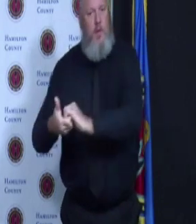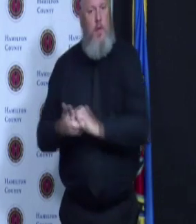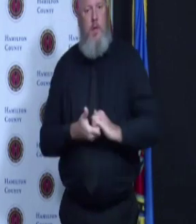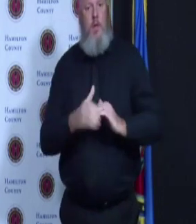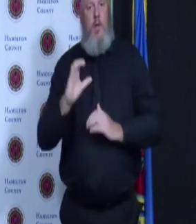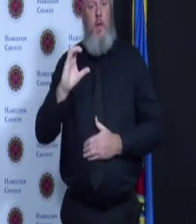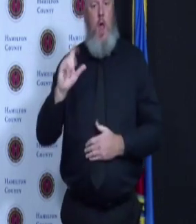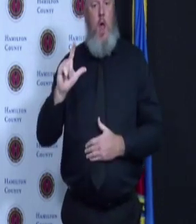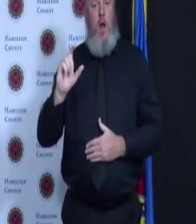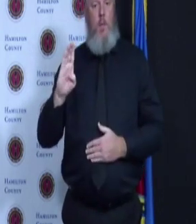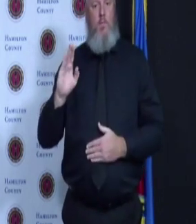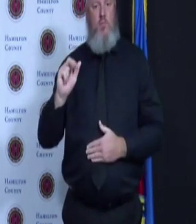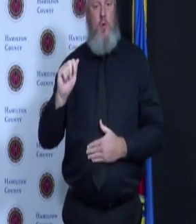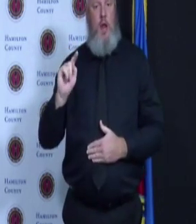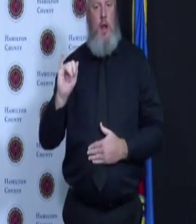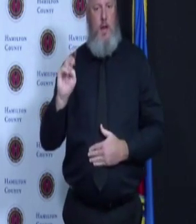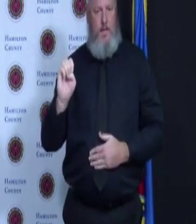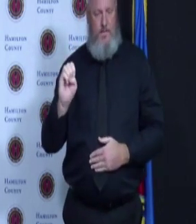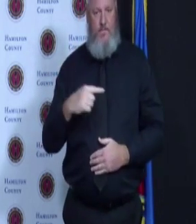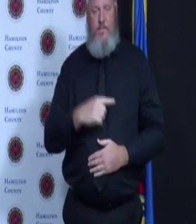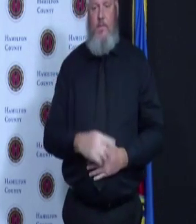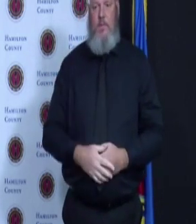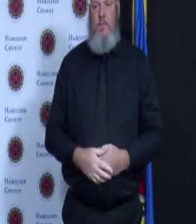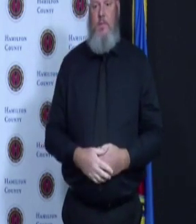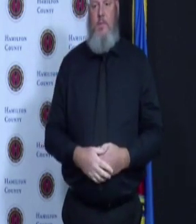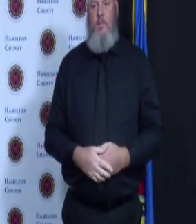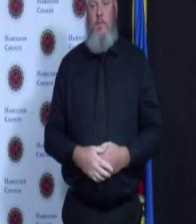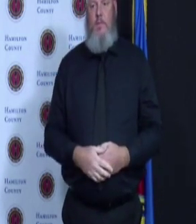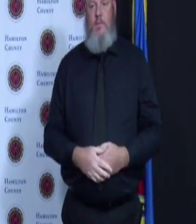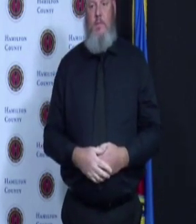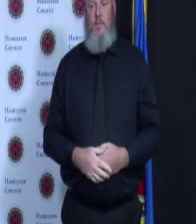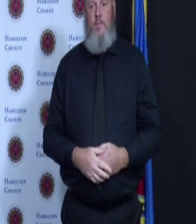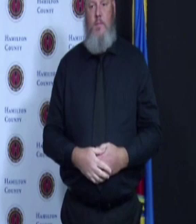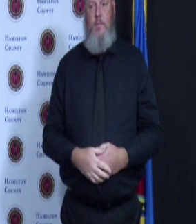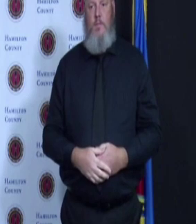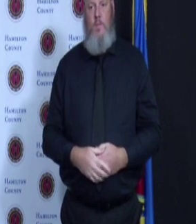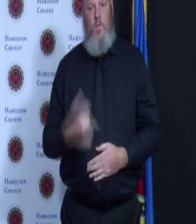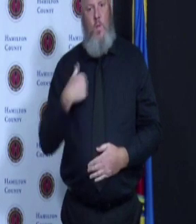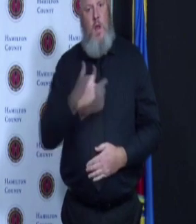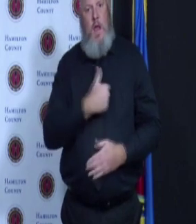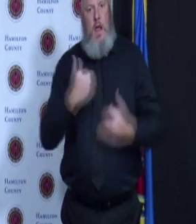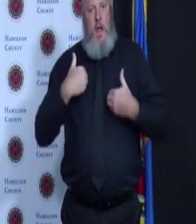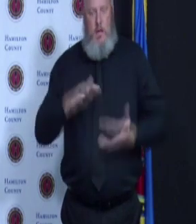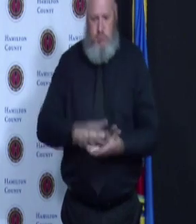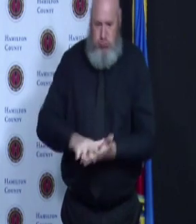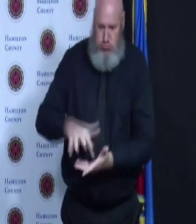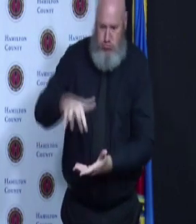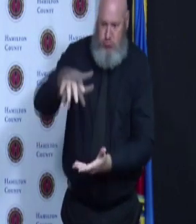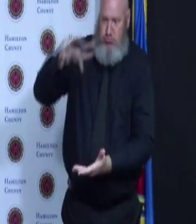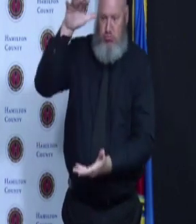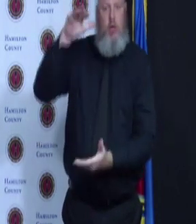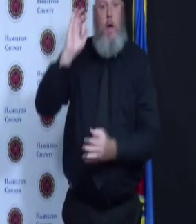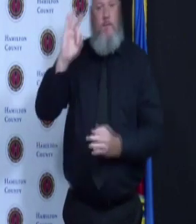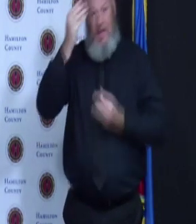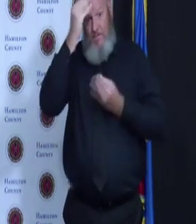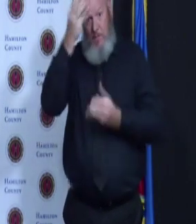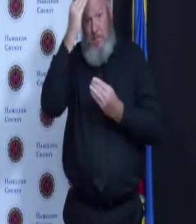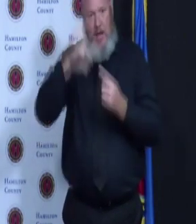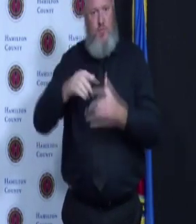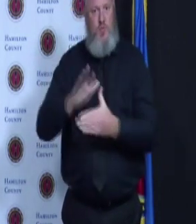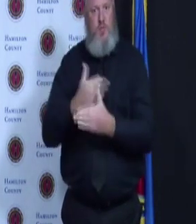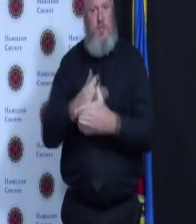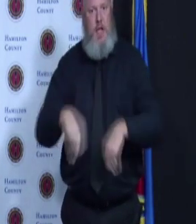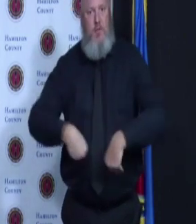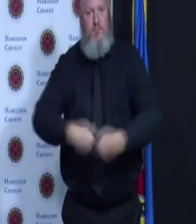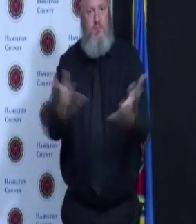going on in the community, really community-wide information over the past few days. Right now, I'm going to focus in on what Hamilton County is doing in order